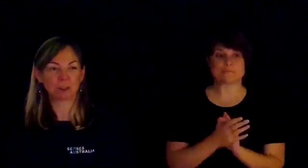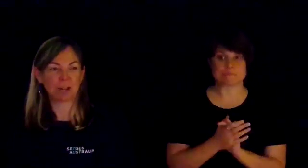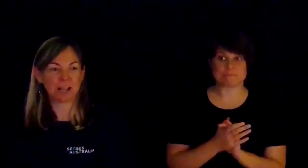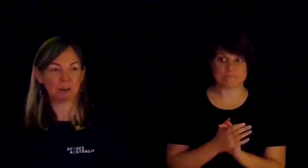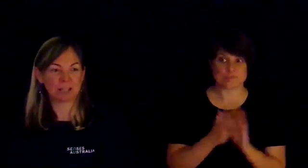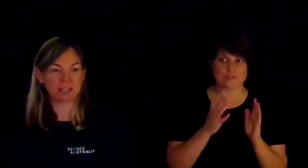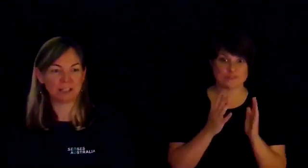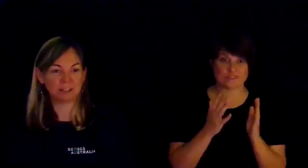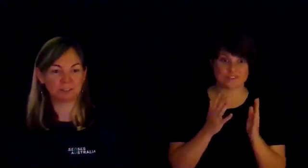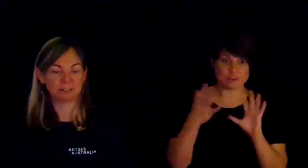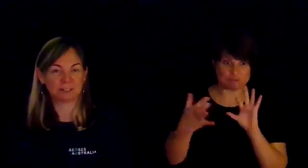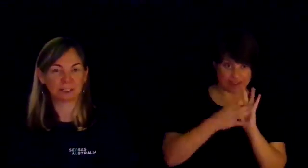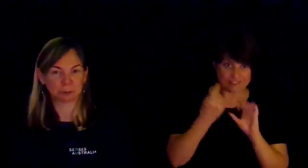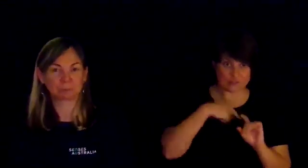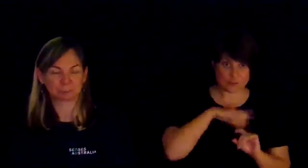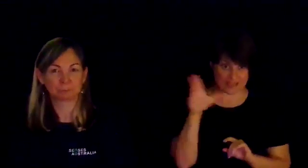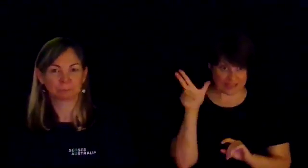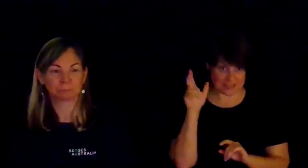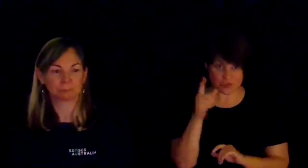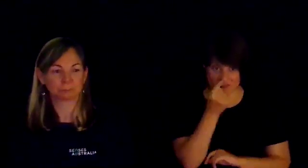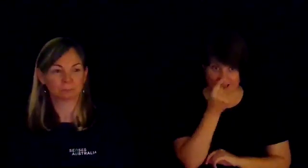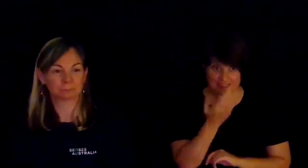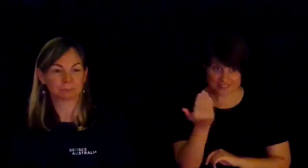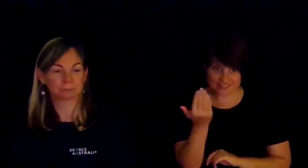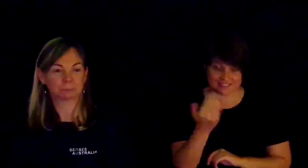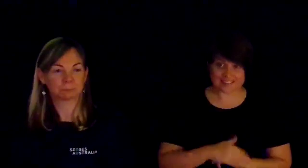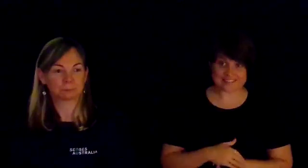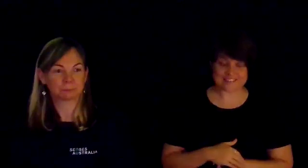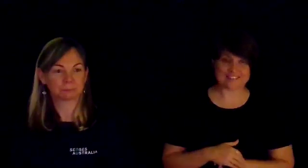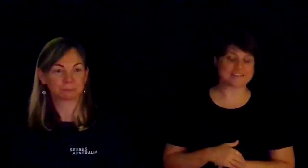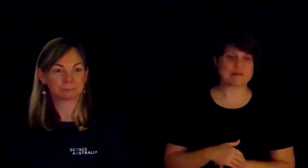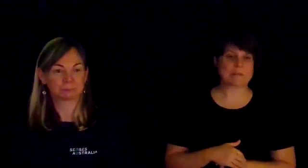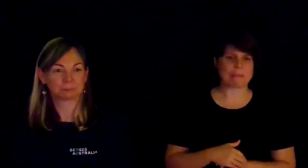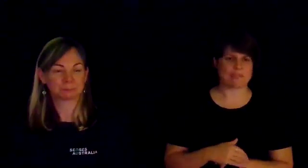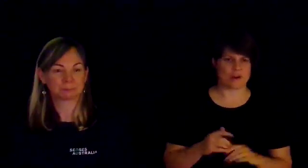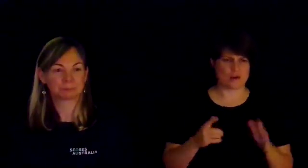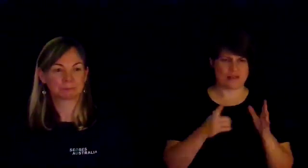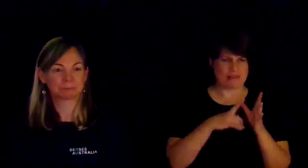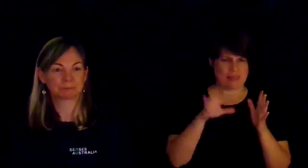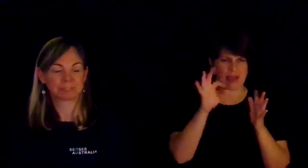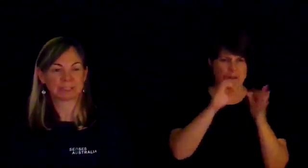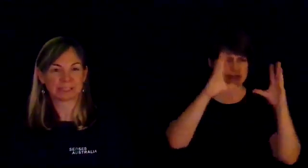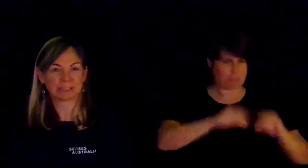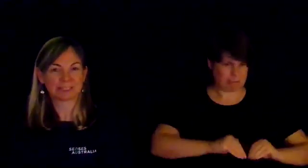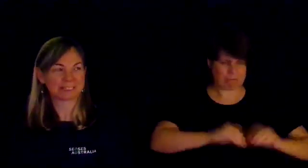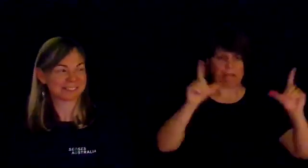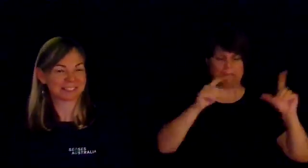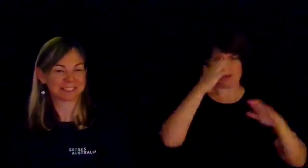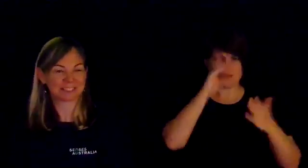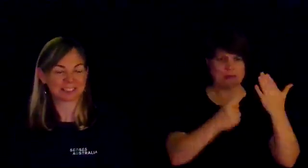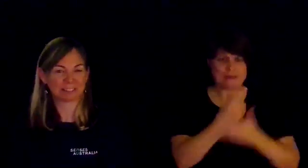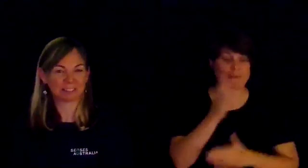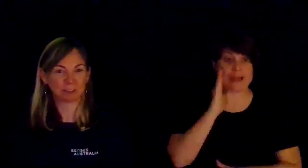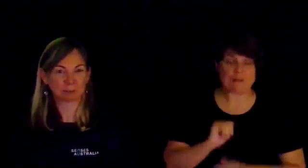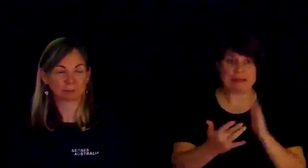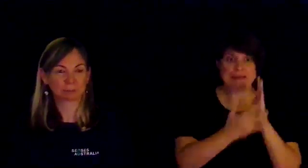Yep, you're online now. We can hear you. Yes. Oh, I've gone out of the app. I don't know how I did that. But anyway, yes, I